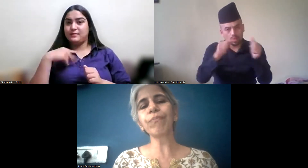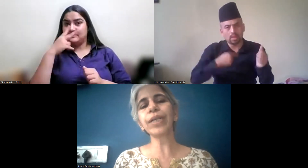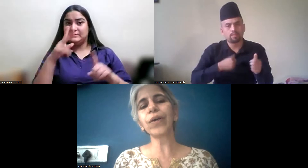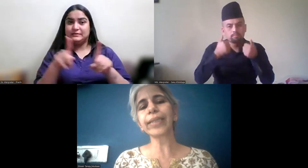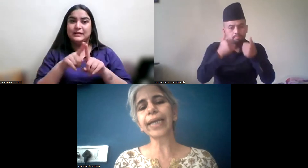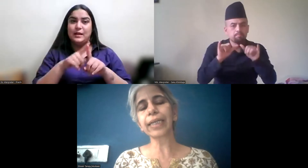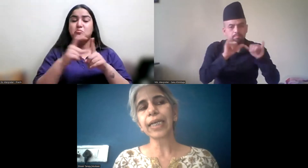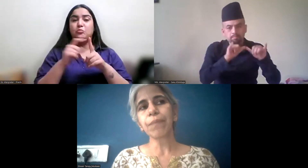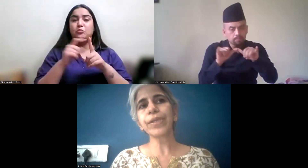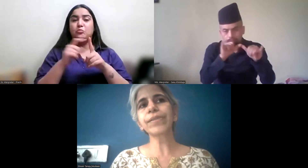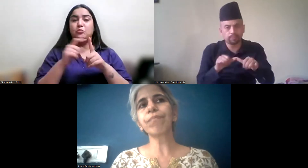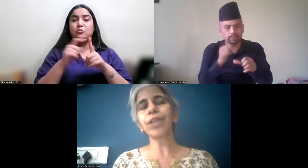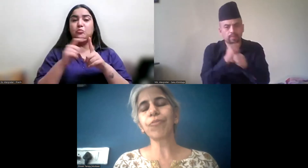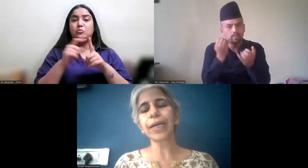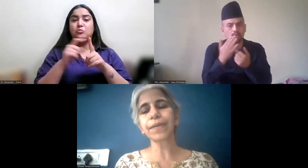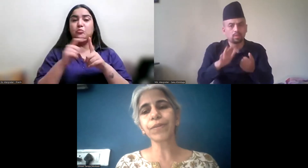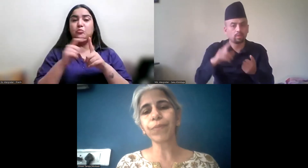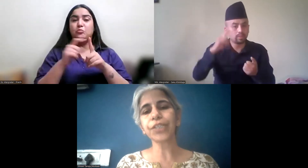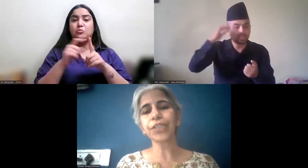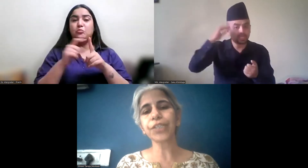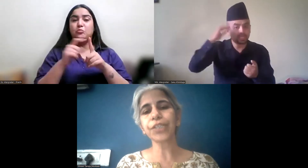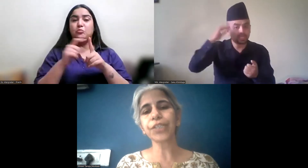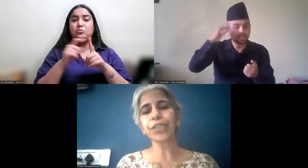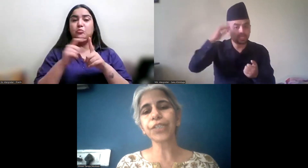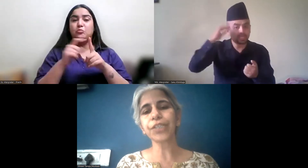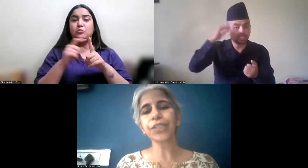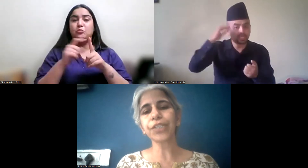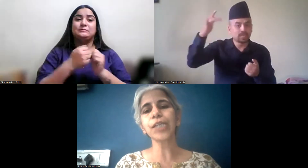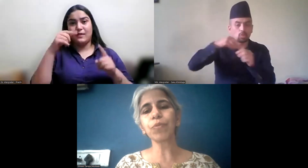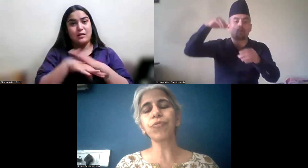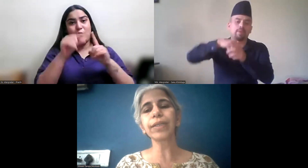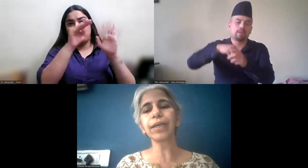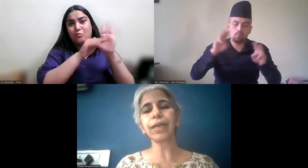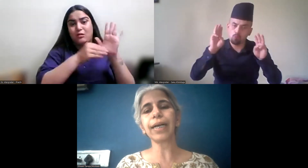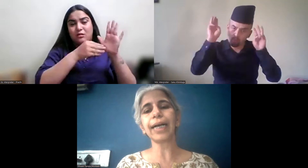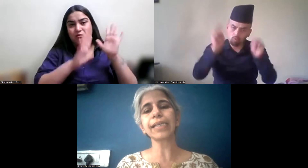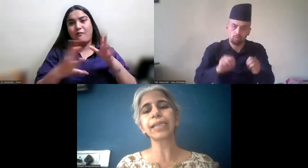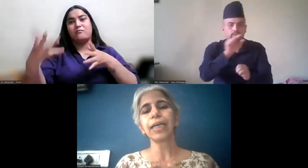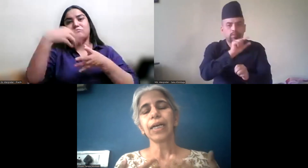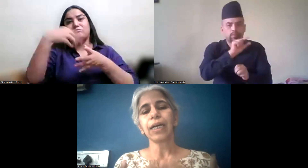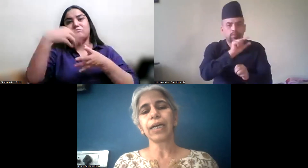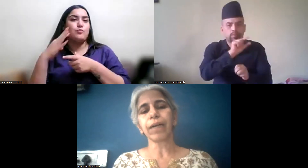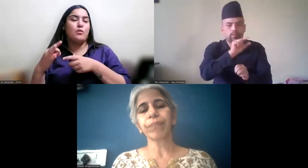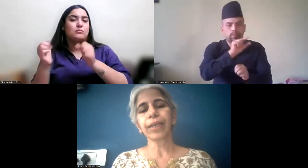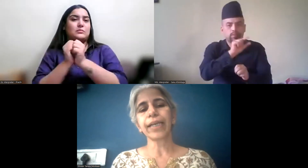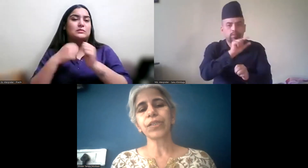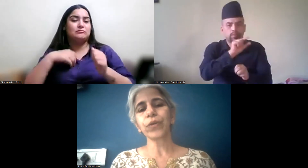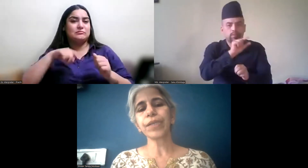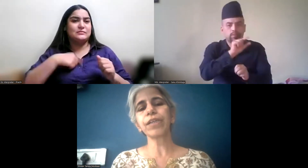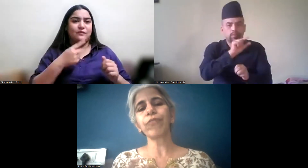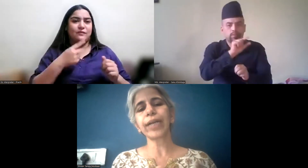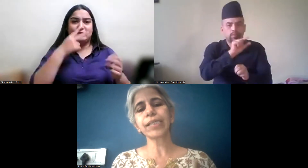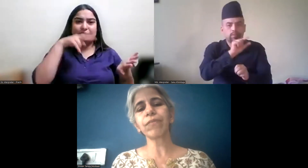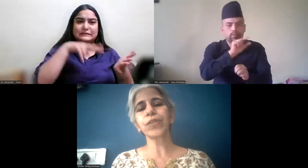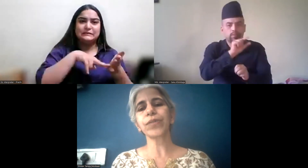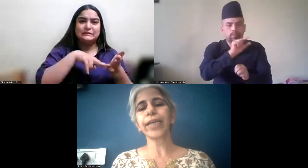we build on that principle of participation as we move further as UNICEF